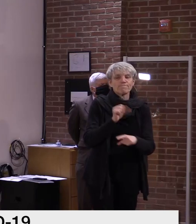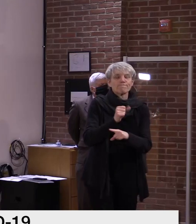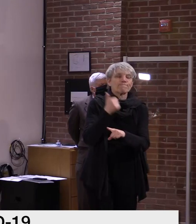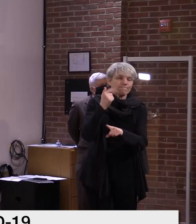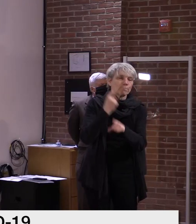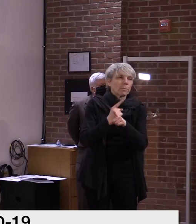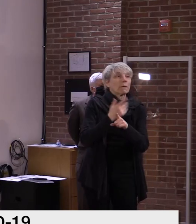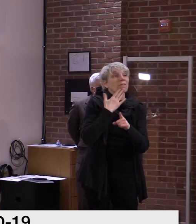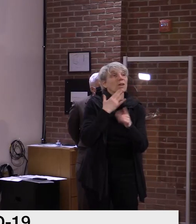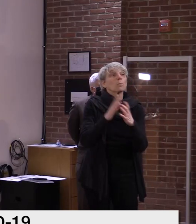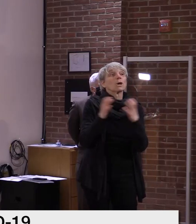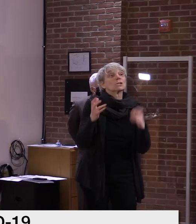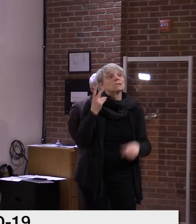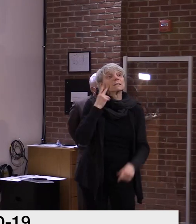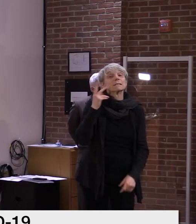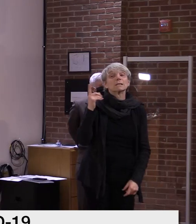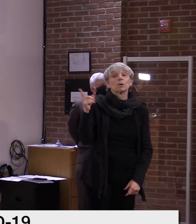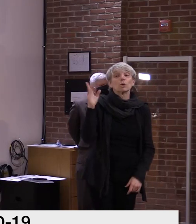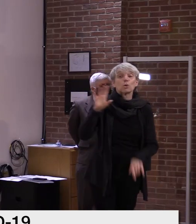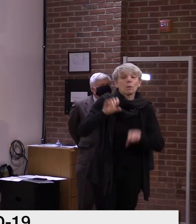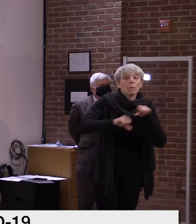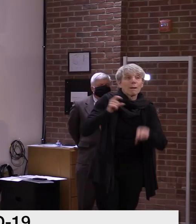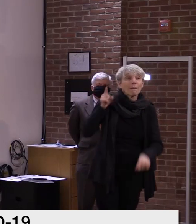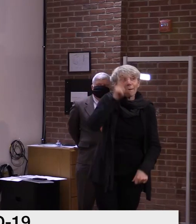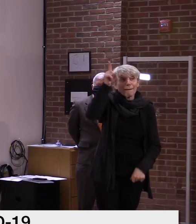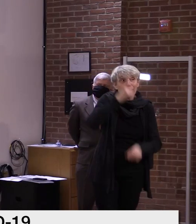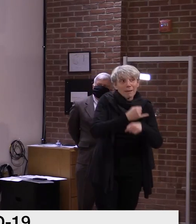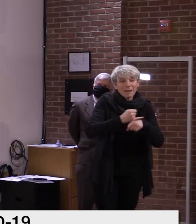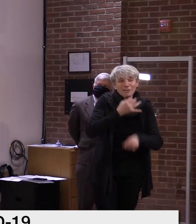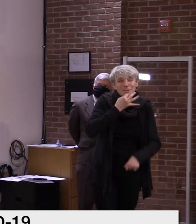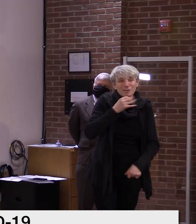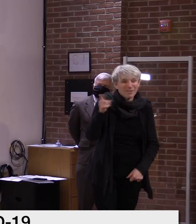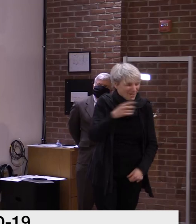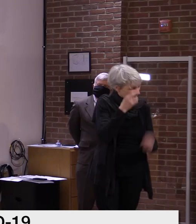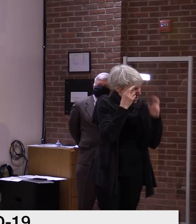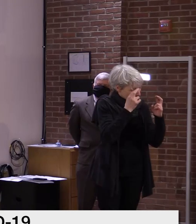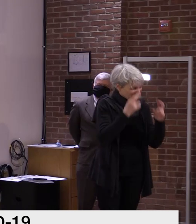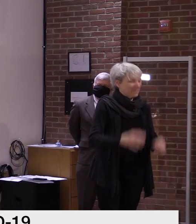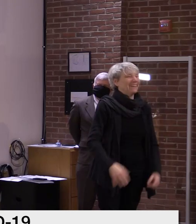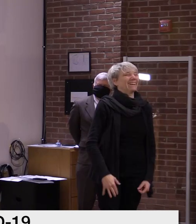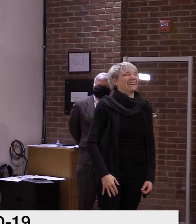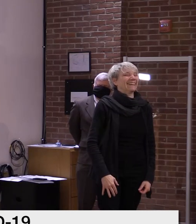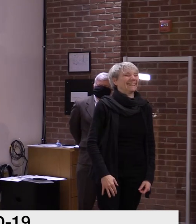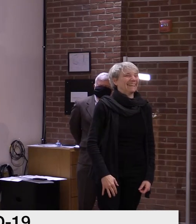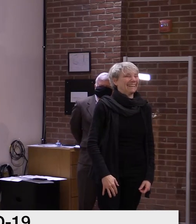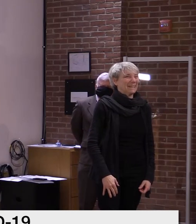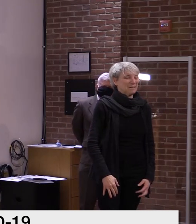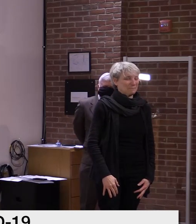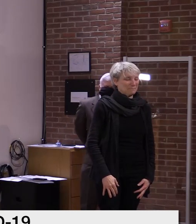Thank you very much. We'll see you on your bicycle up in the island at some point, I'm sure. I hope so.